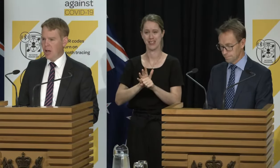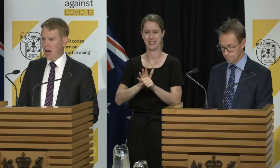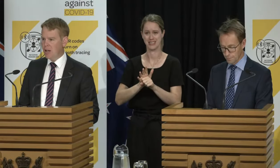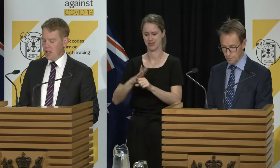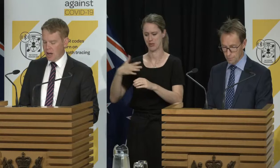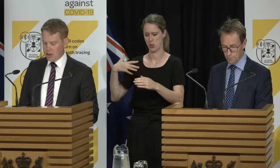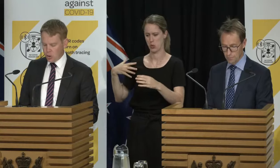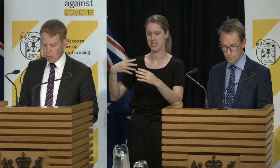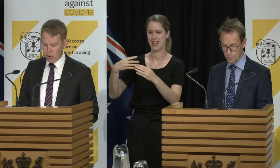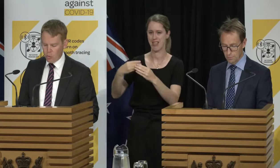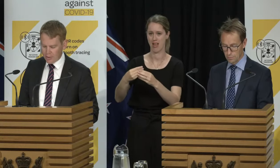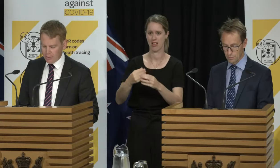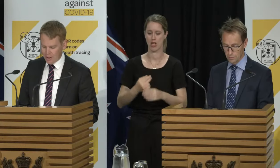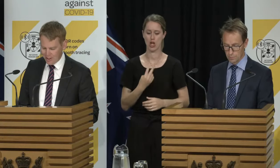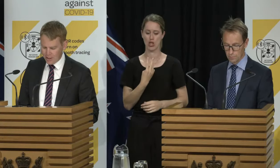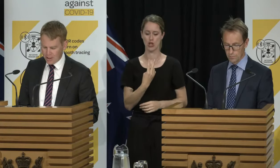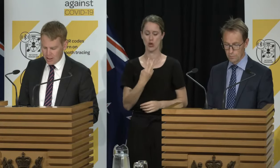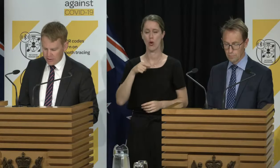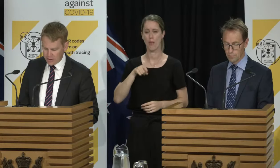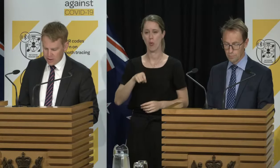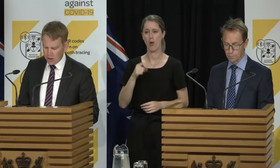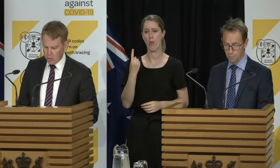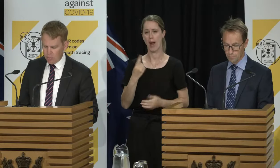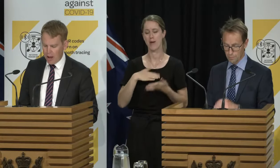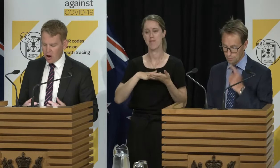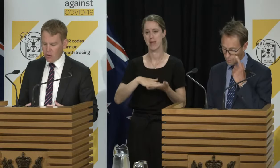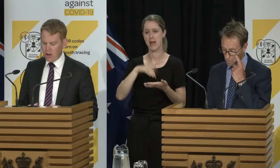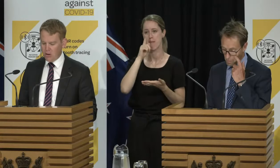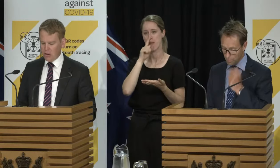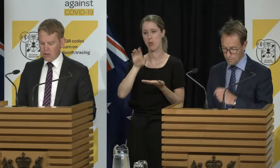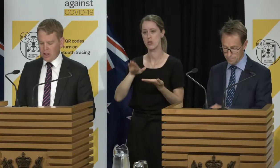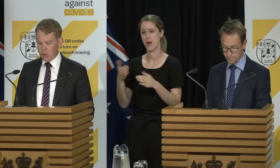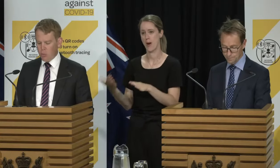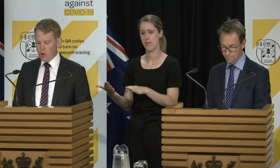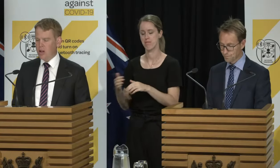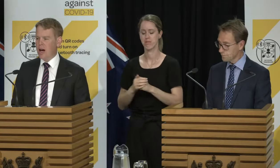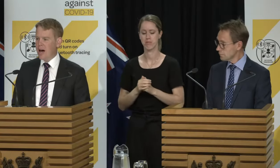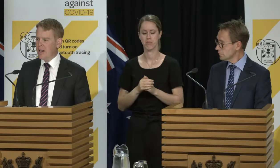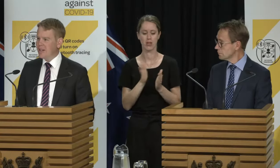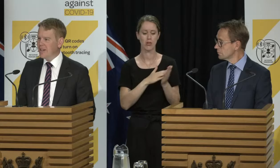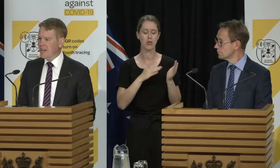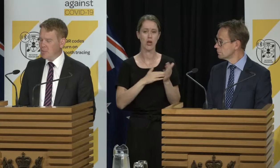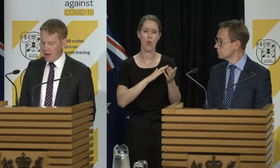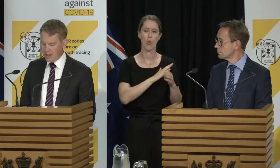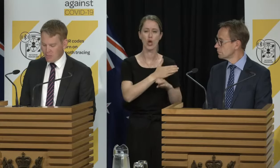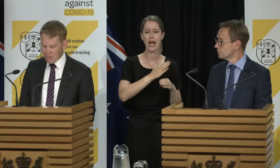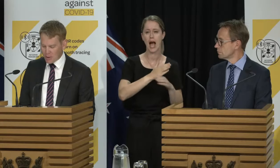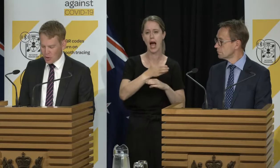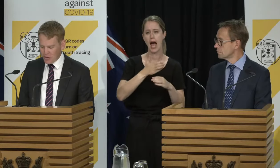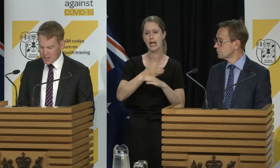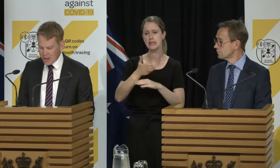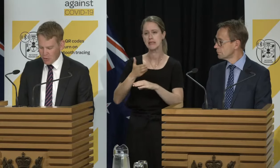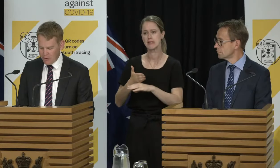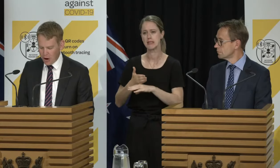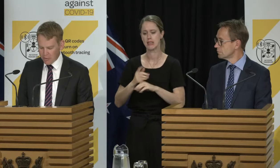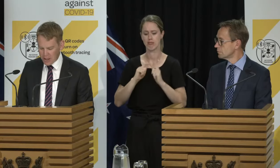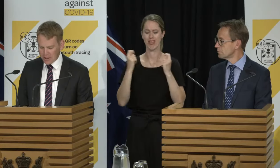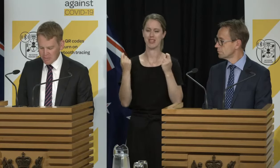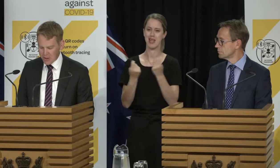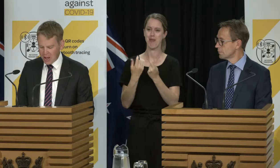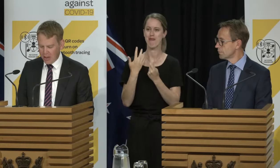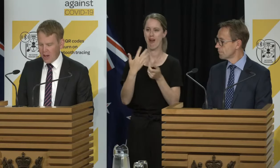pandemic began and 2.1 million deaths. Back home here in New Zealand, we're working hard as members of the team of